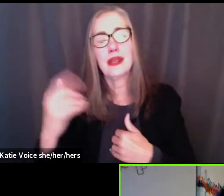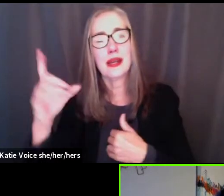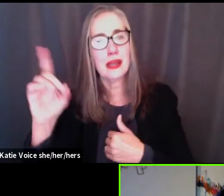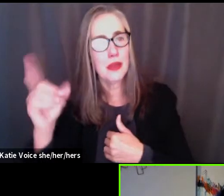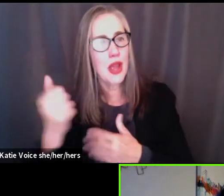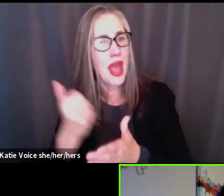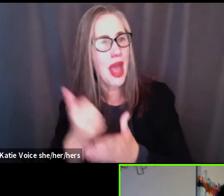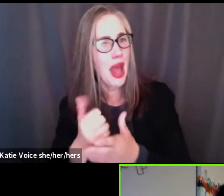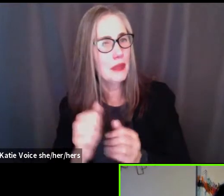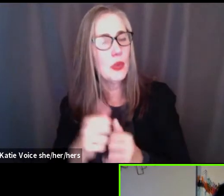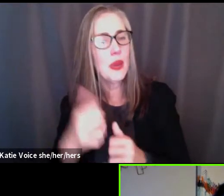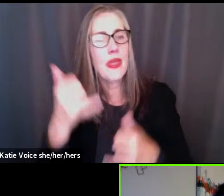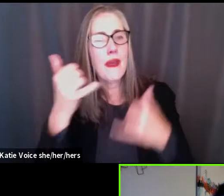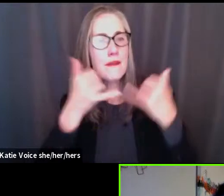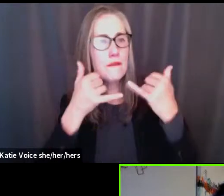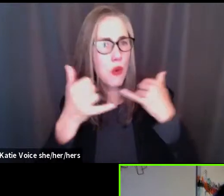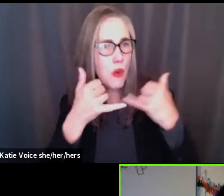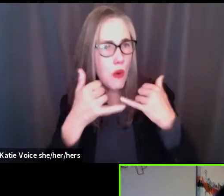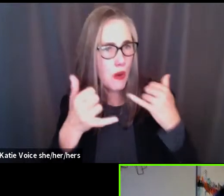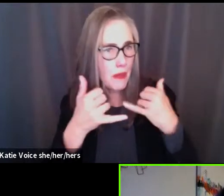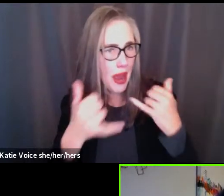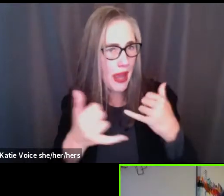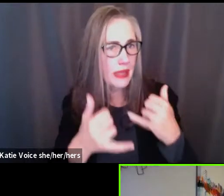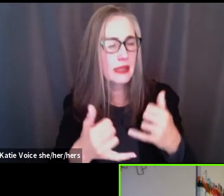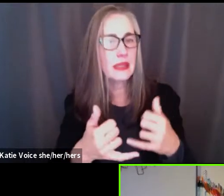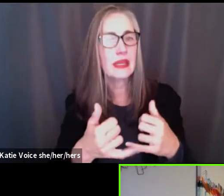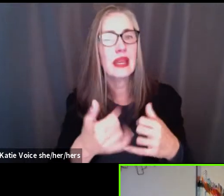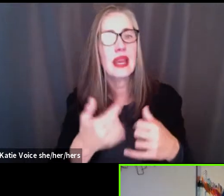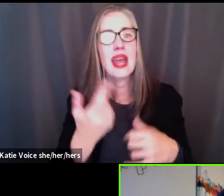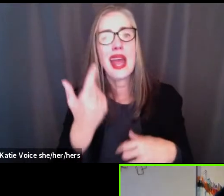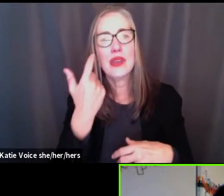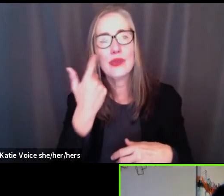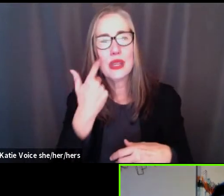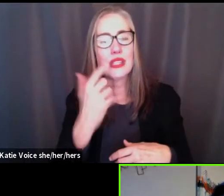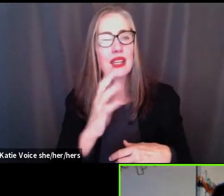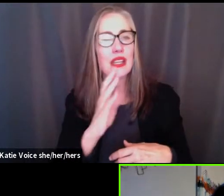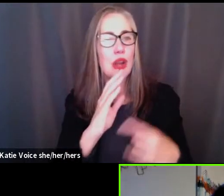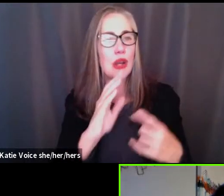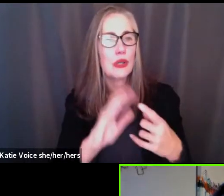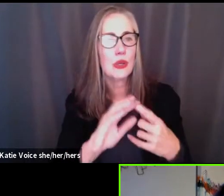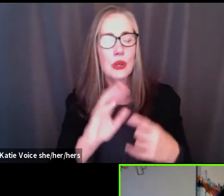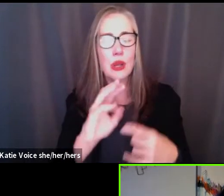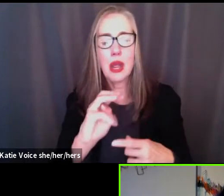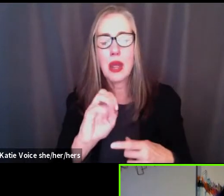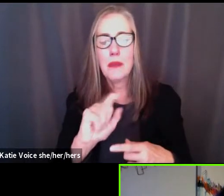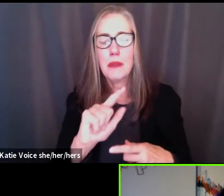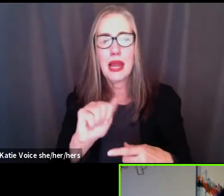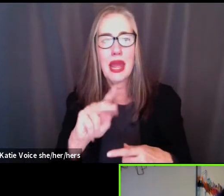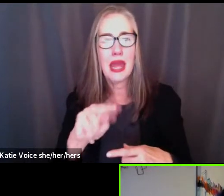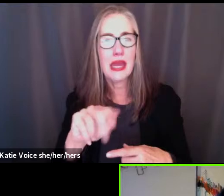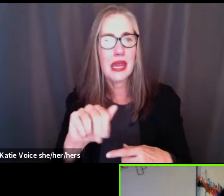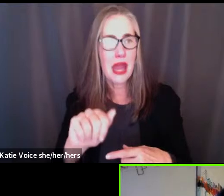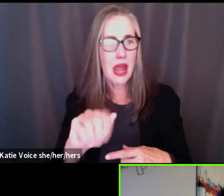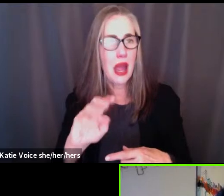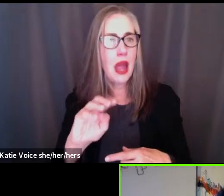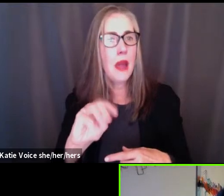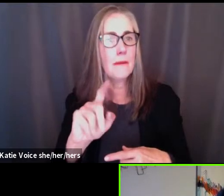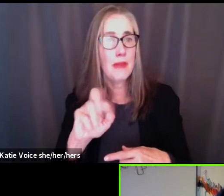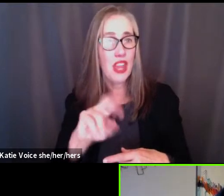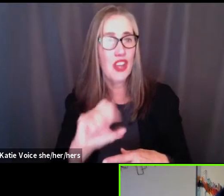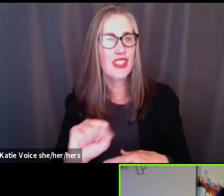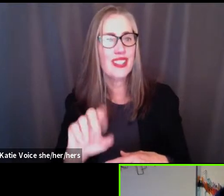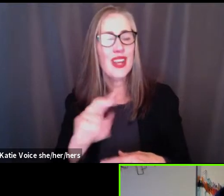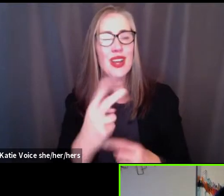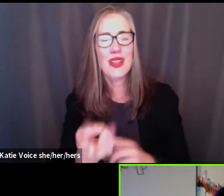We recently had a conversation with our millennial mayors, which are our two CYD members who also happen to be young mayors of